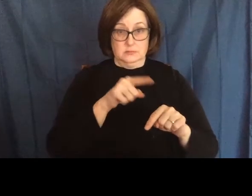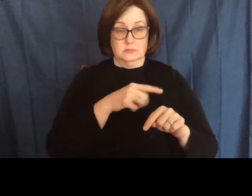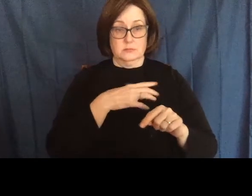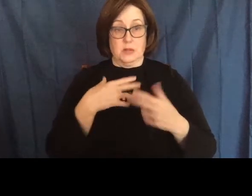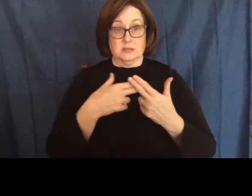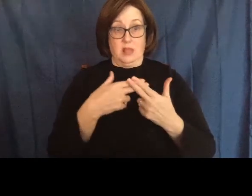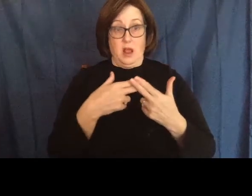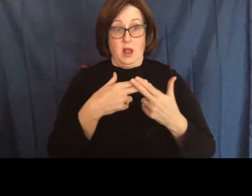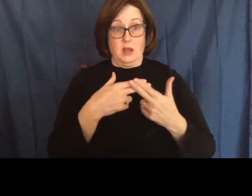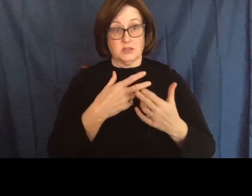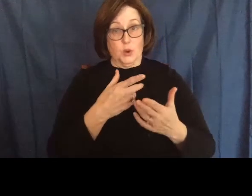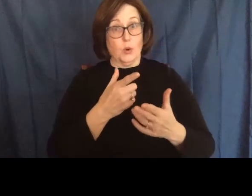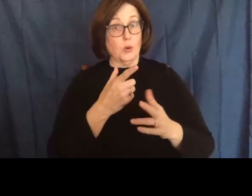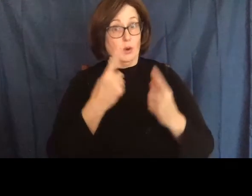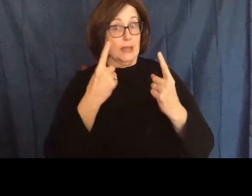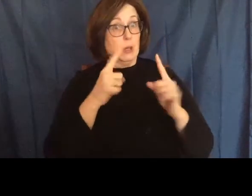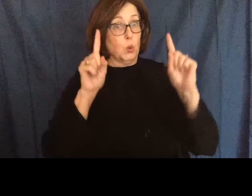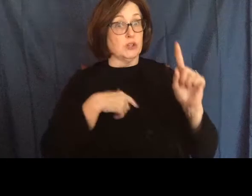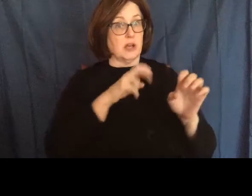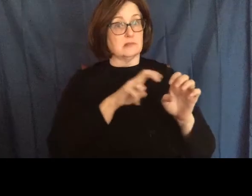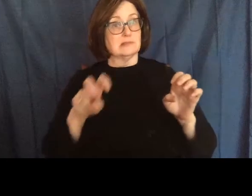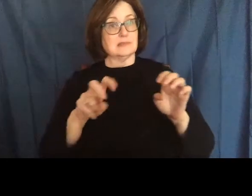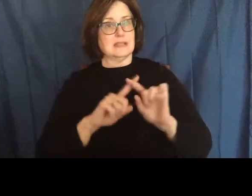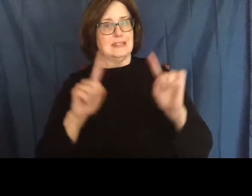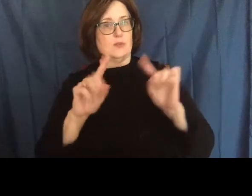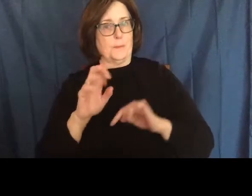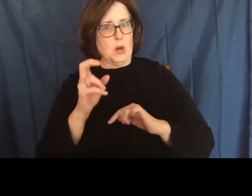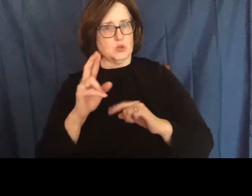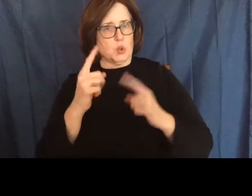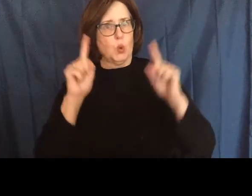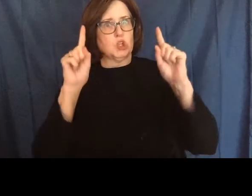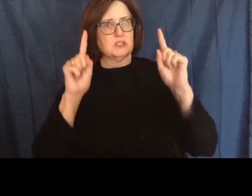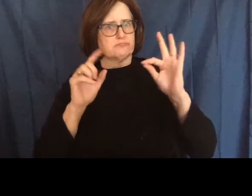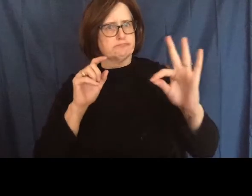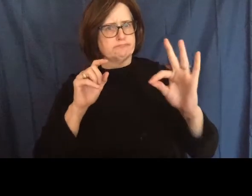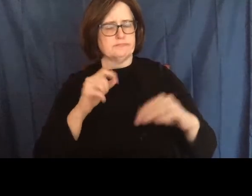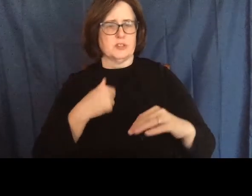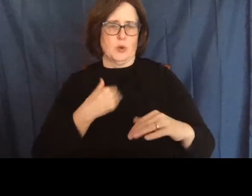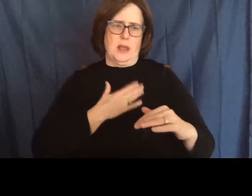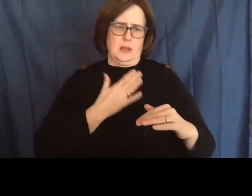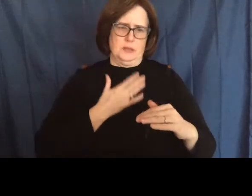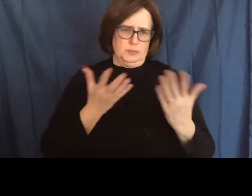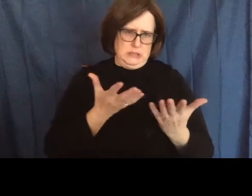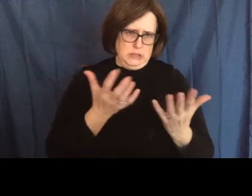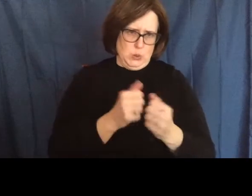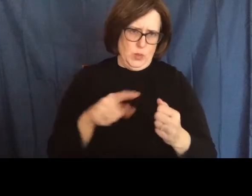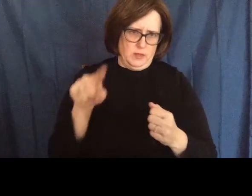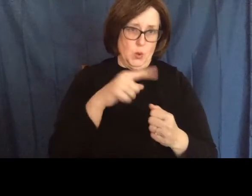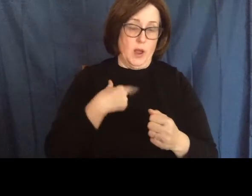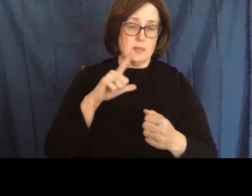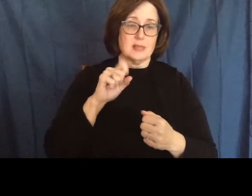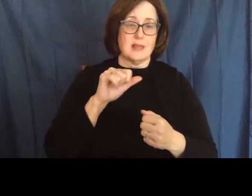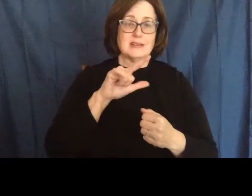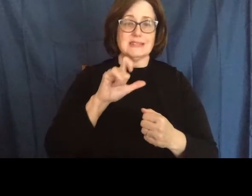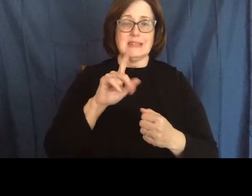Changing browsers work. Thank you. Good morning. It's a pleasure to be with everyone. As Lee said, I'm Leslie Knox, and I am with the